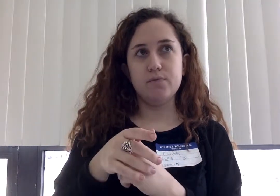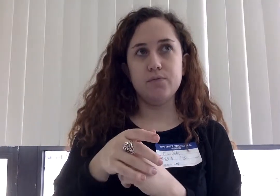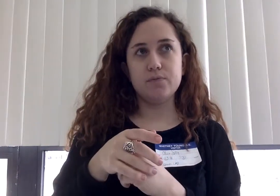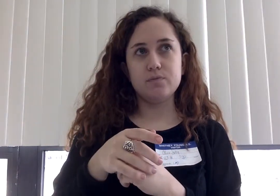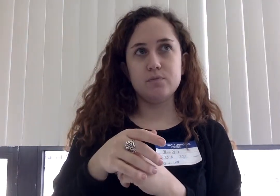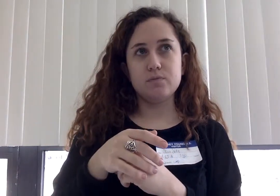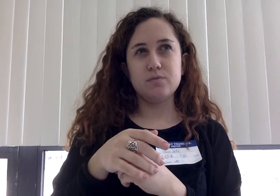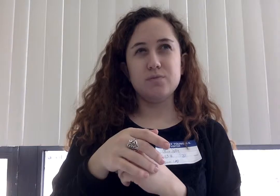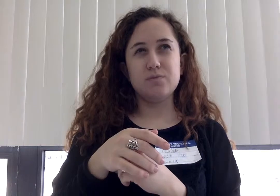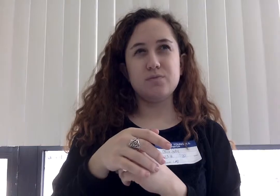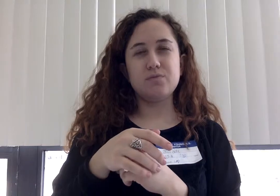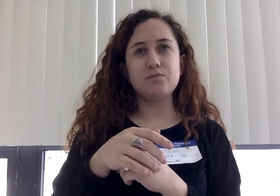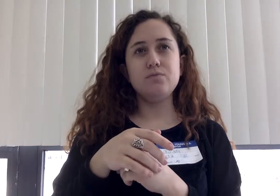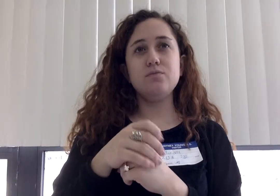All right. Are we good on this?